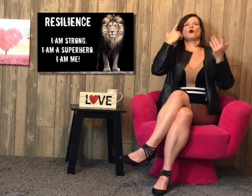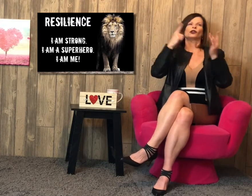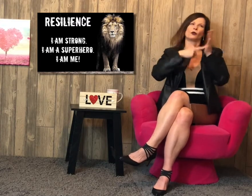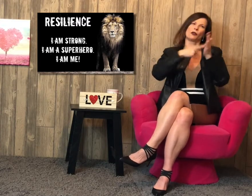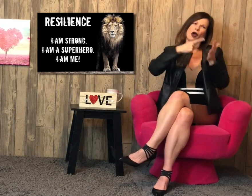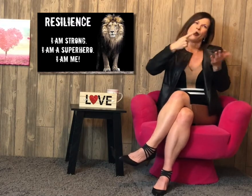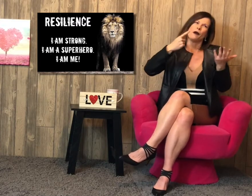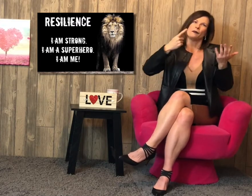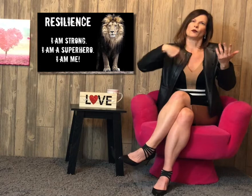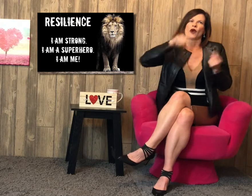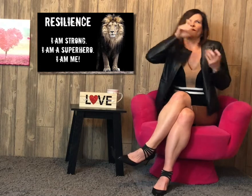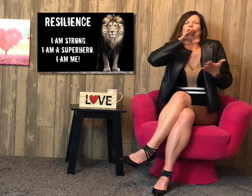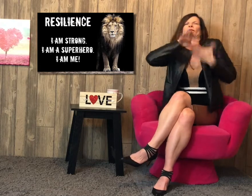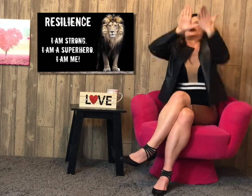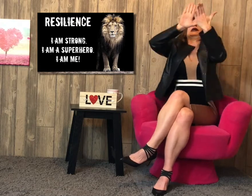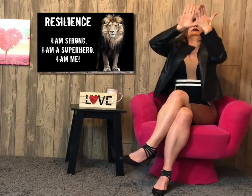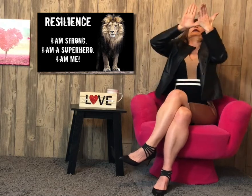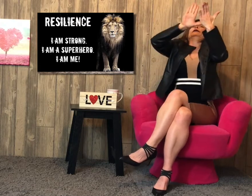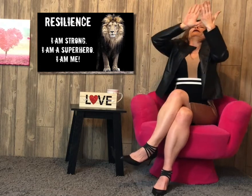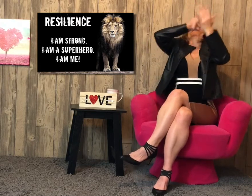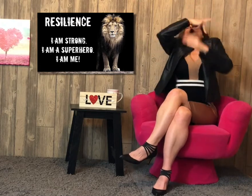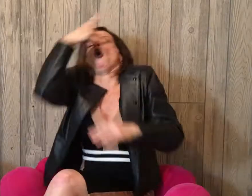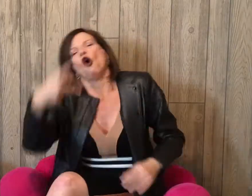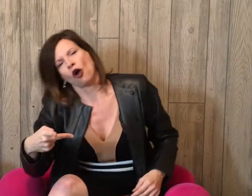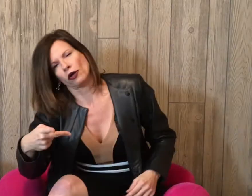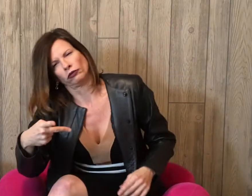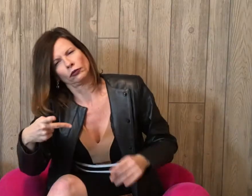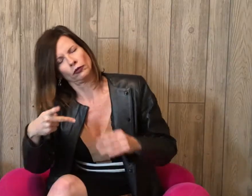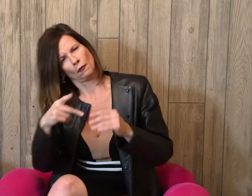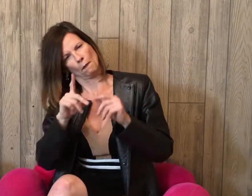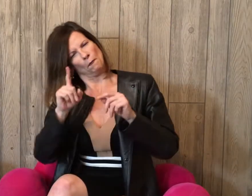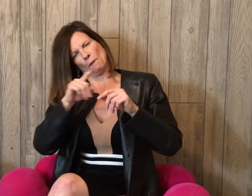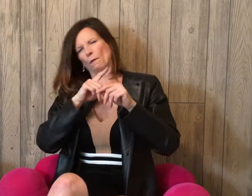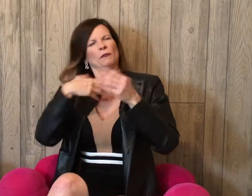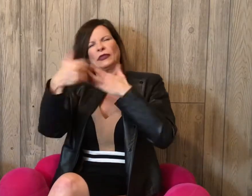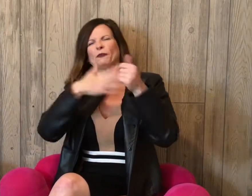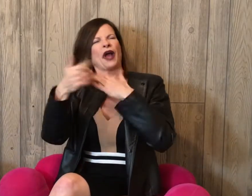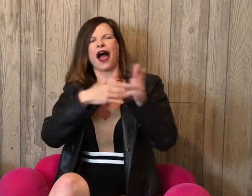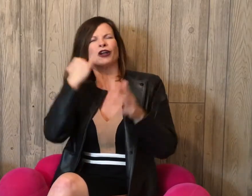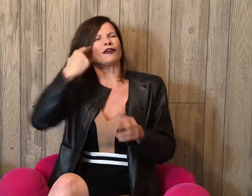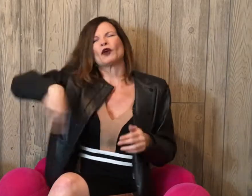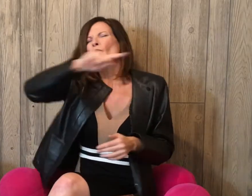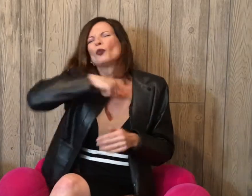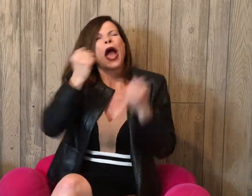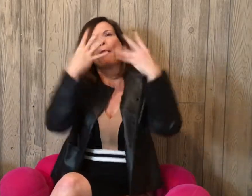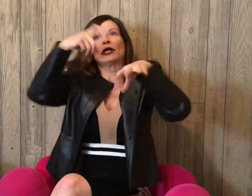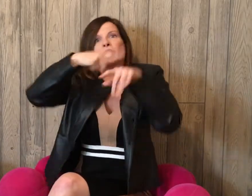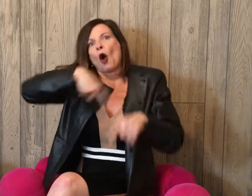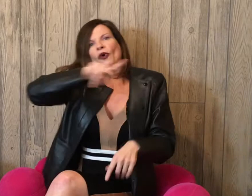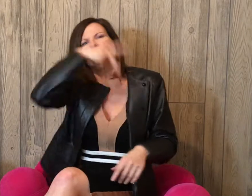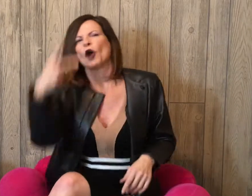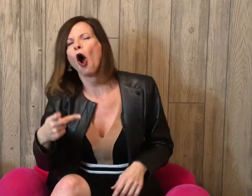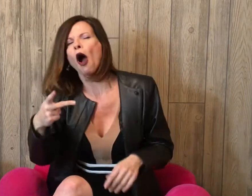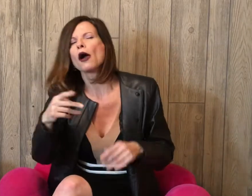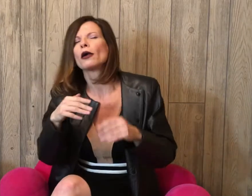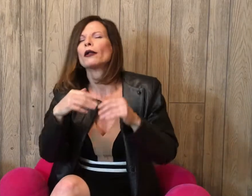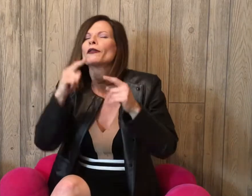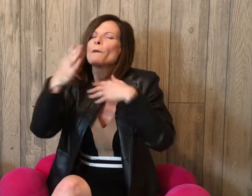having resilience. As you know, sometimes we face things and we fall. It doesn't matter how many times we fall.